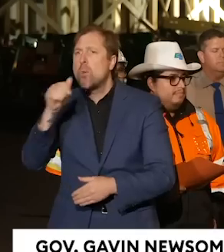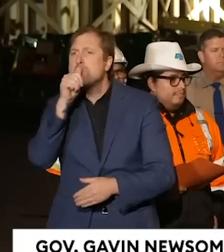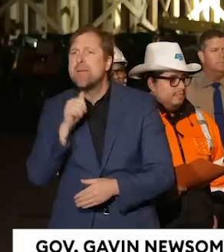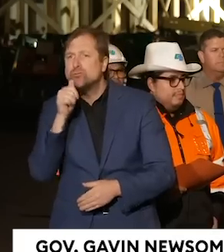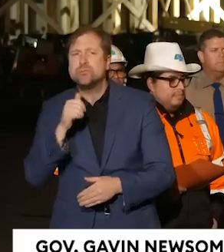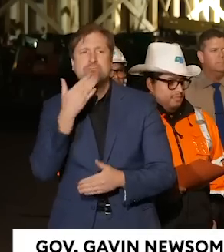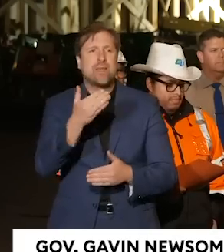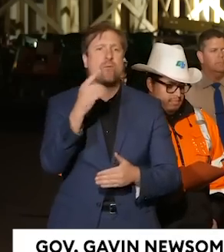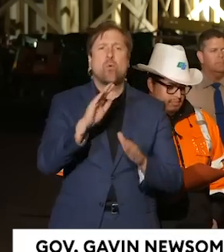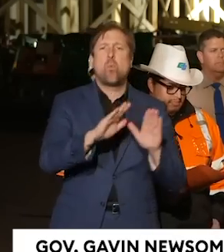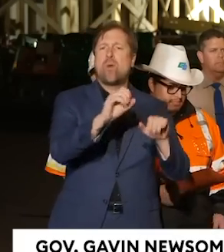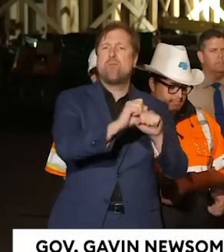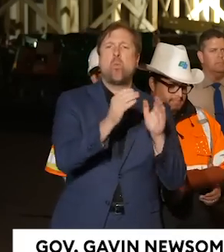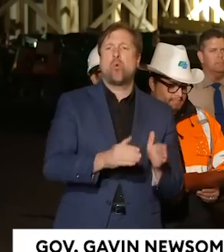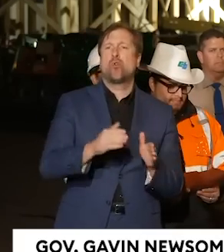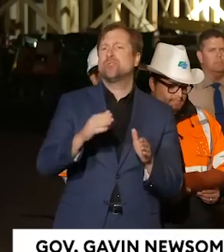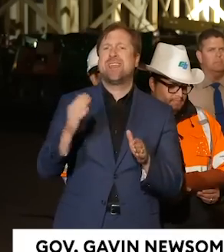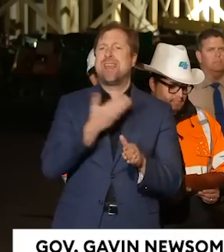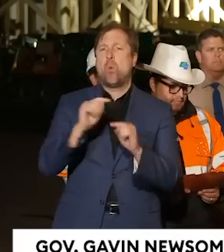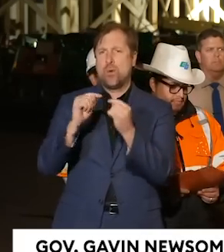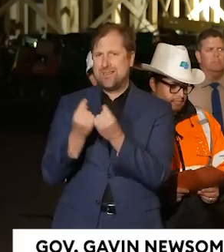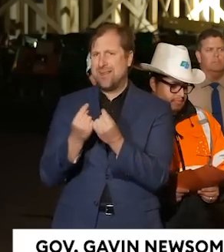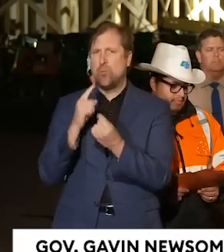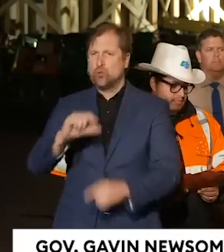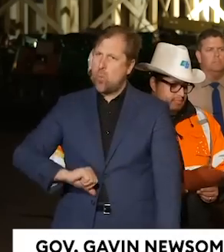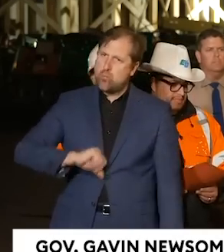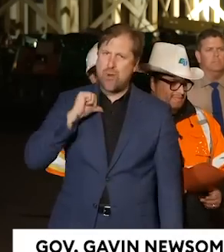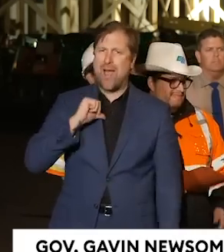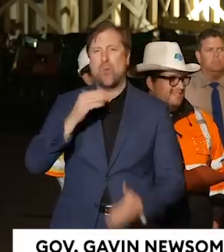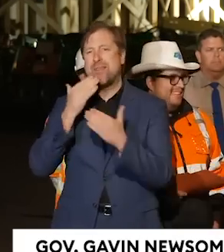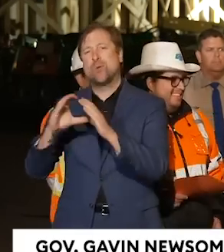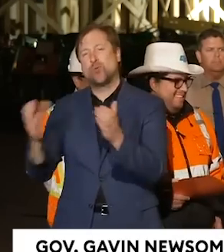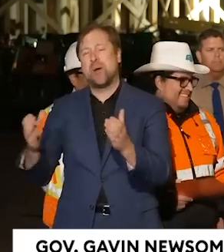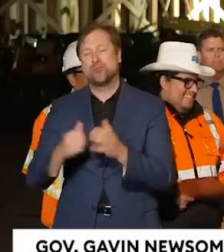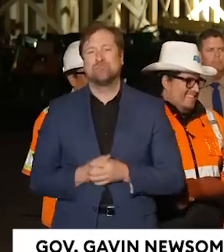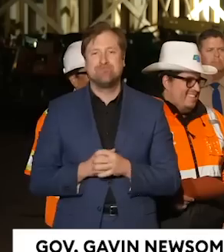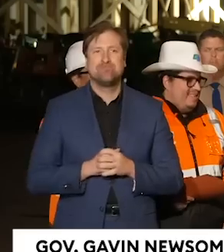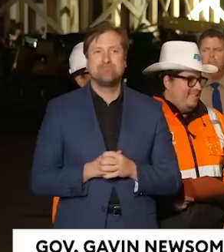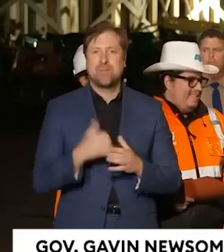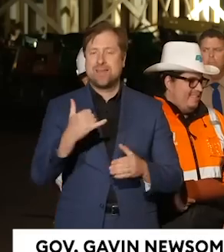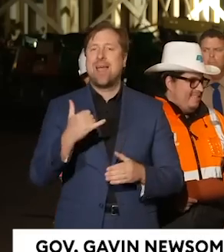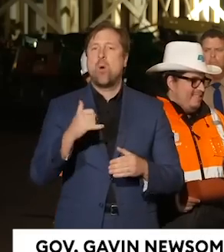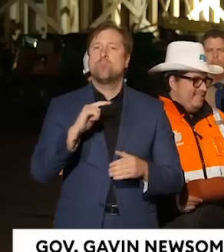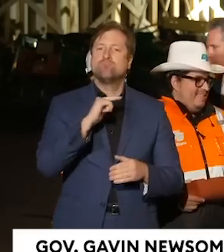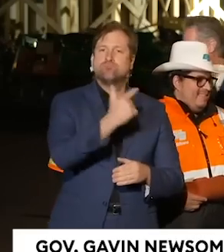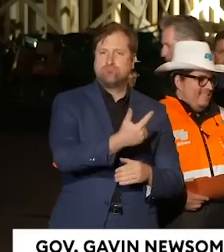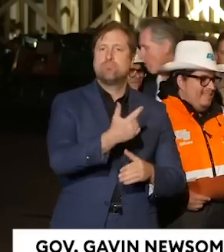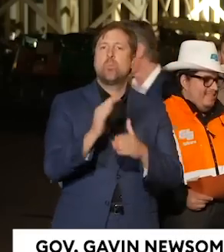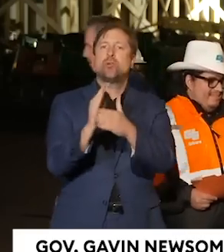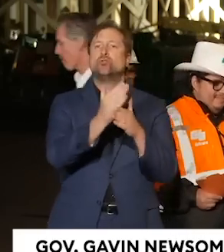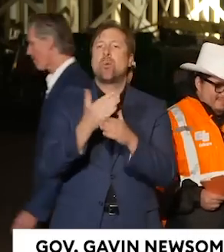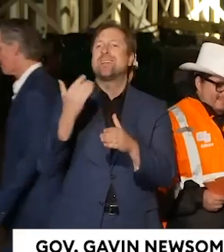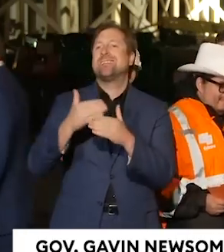for our wonderful Caltrans team. We are so proud to bleed orange. Thank you very much. And now we will be sharing this information